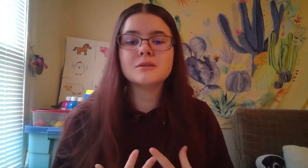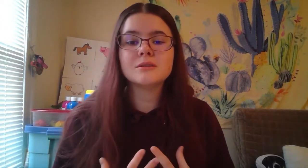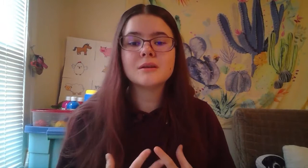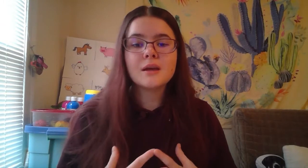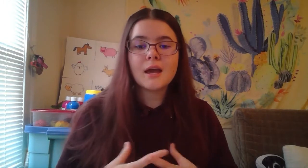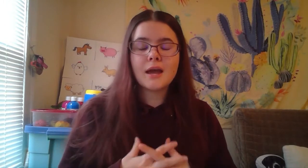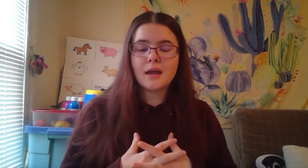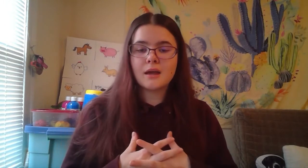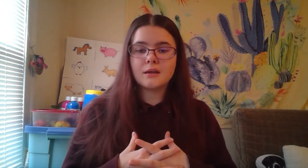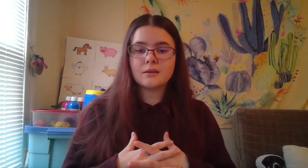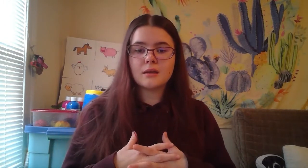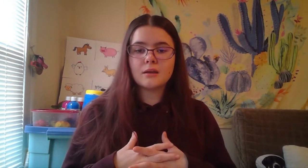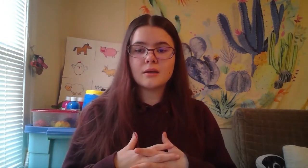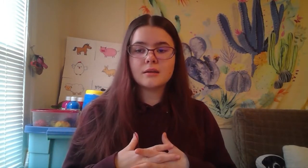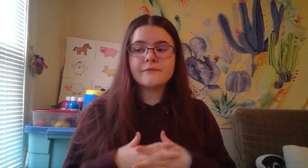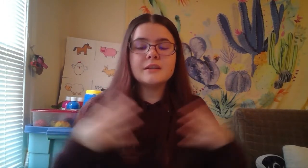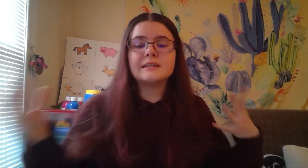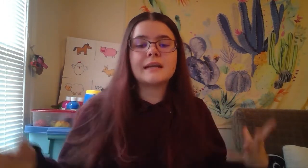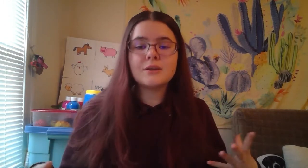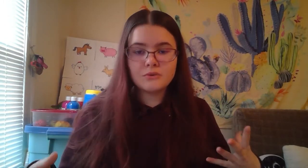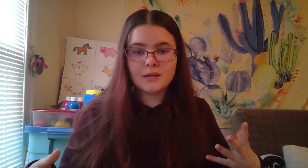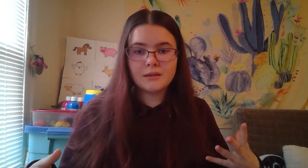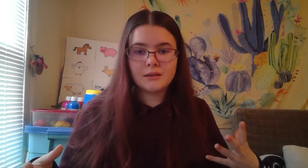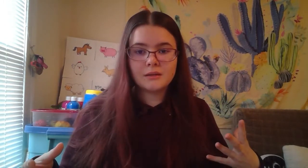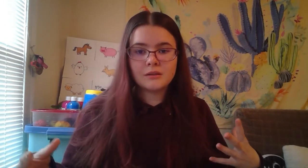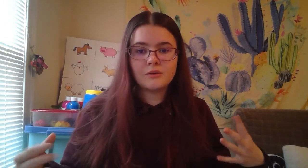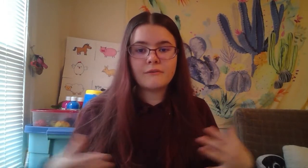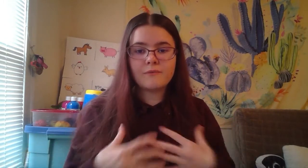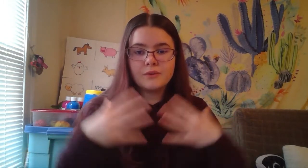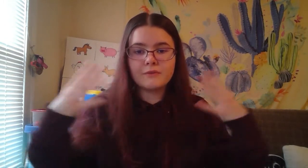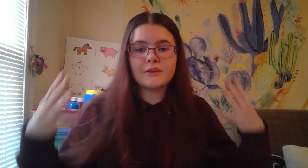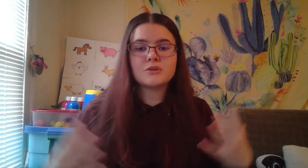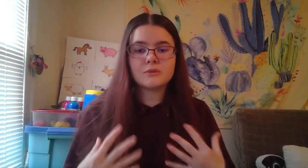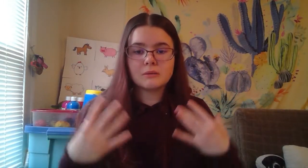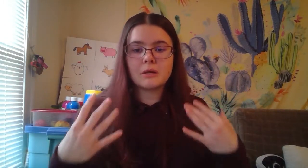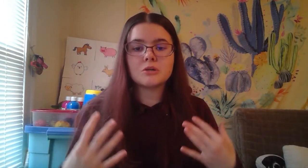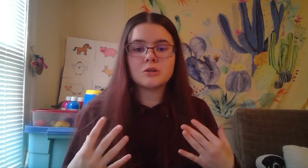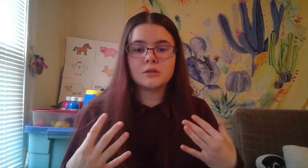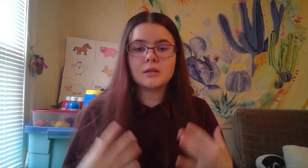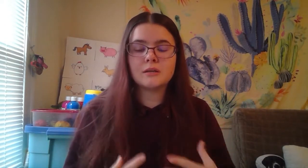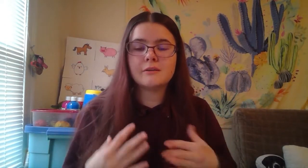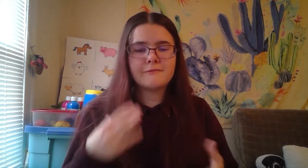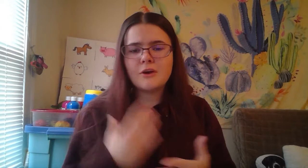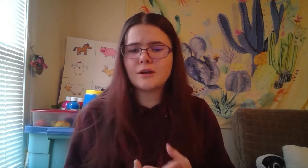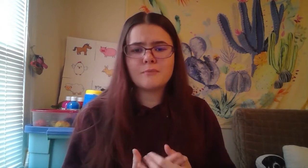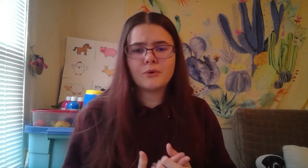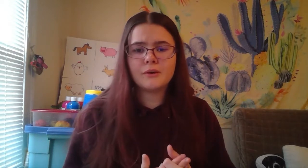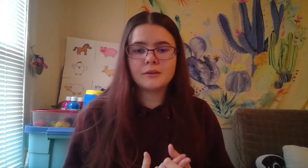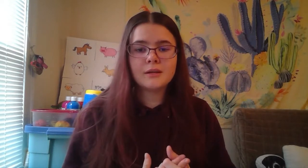expressions, and even exaggerating your facial expressions is very important.